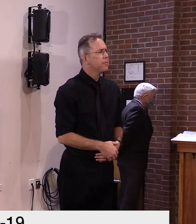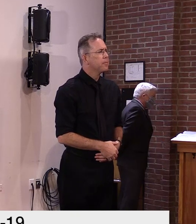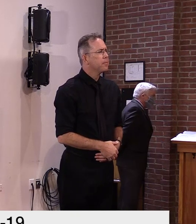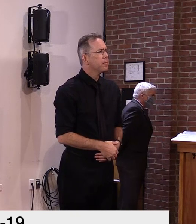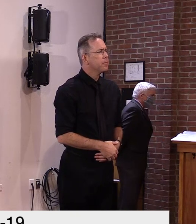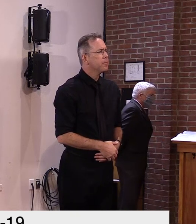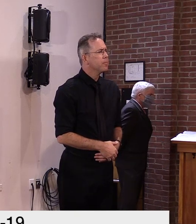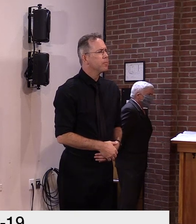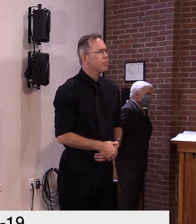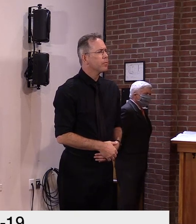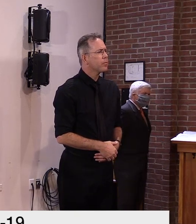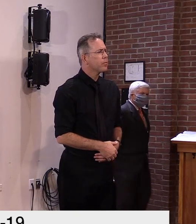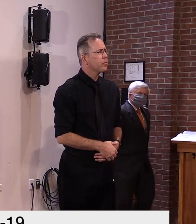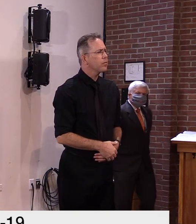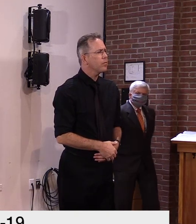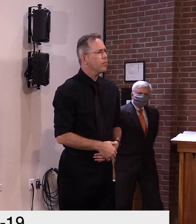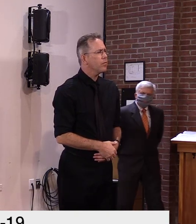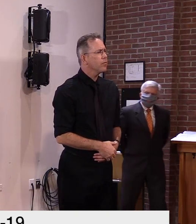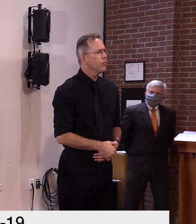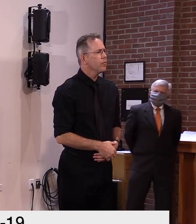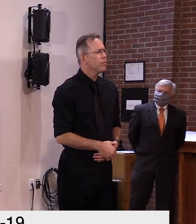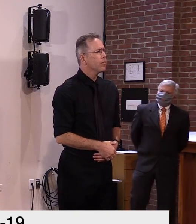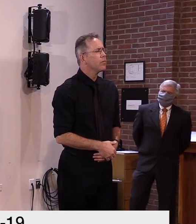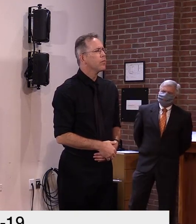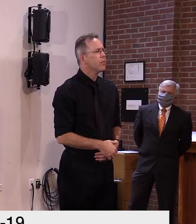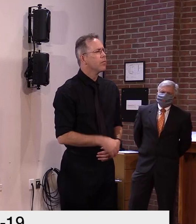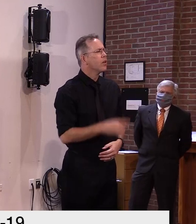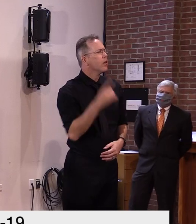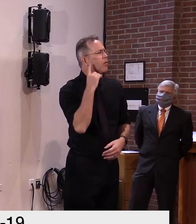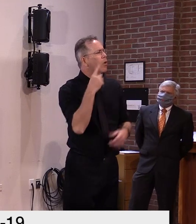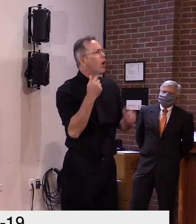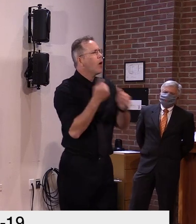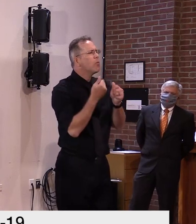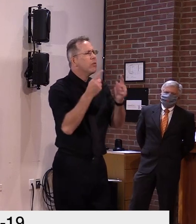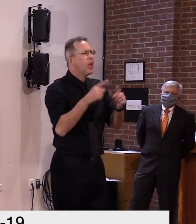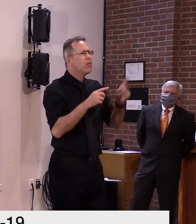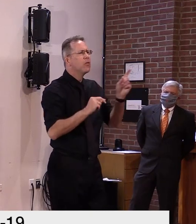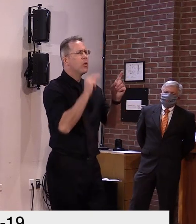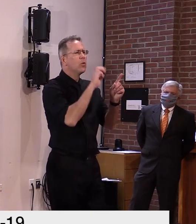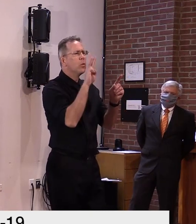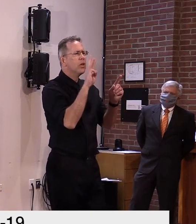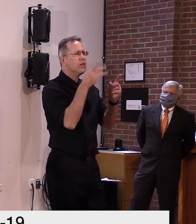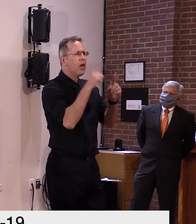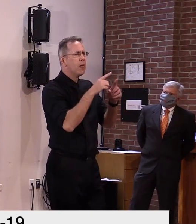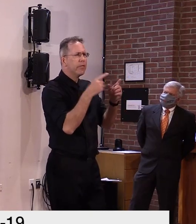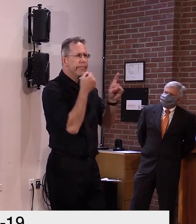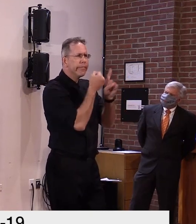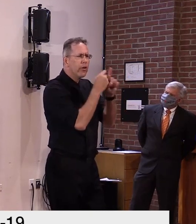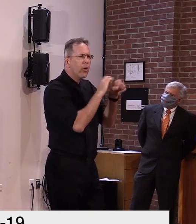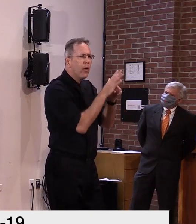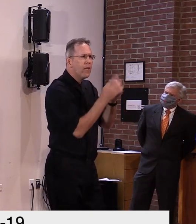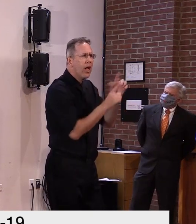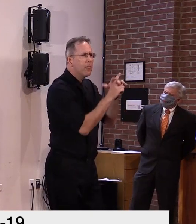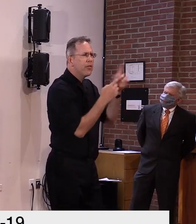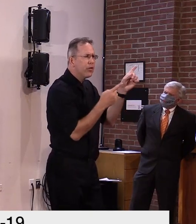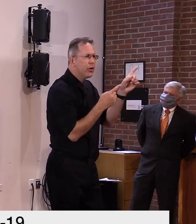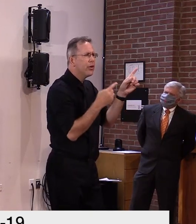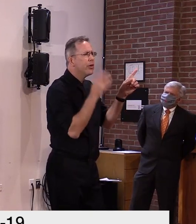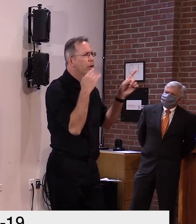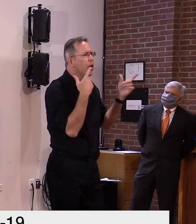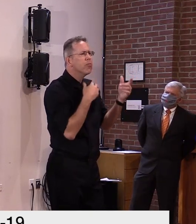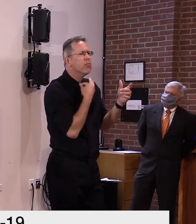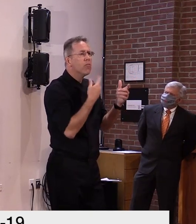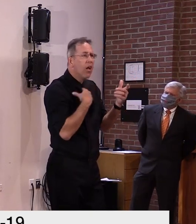Northwestern Medical Center, and curious what the state's guidance is to the hospital and how the state's been involved.